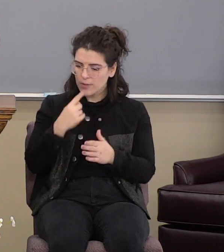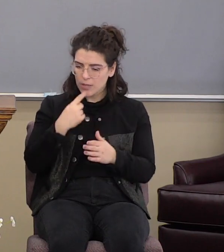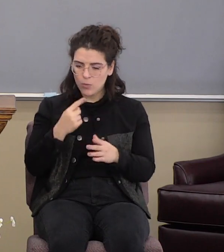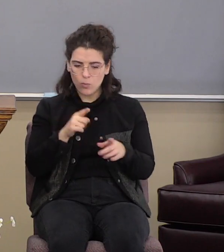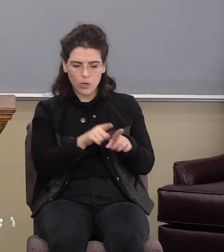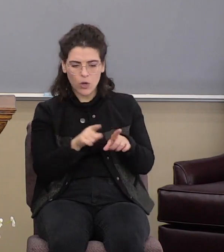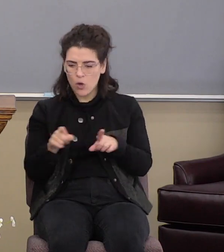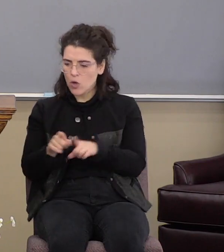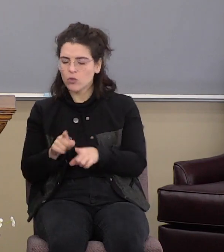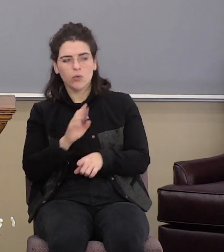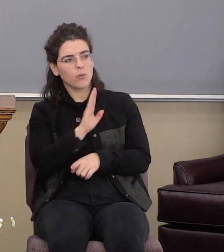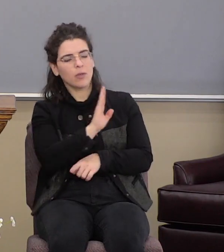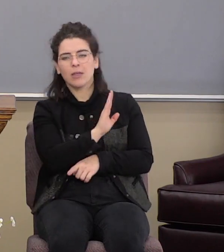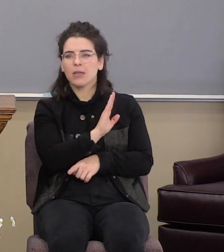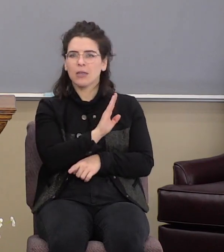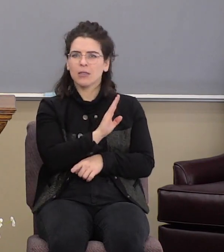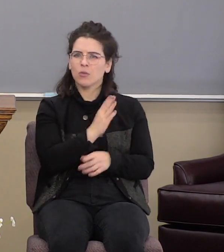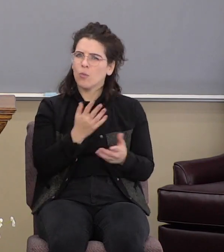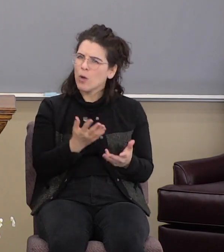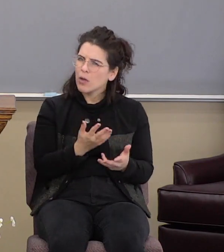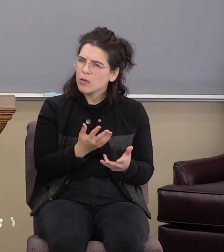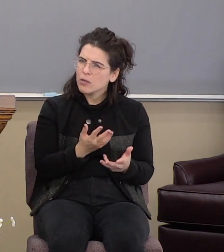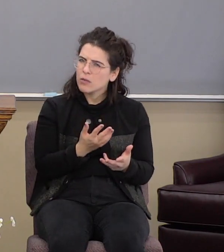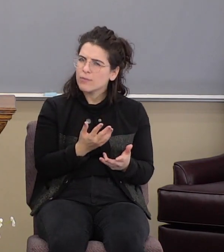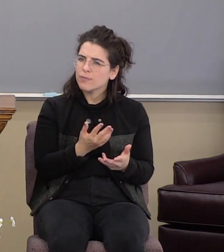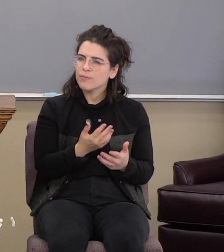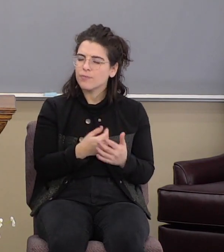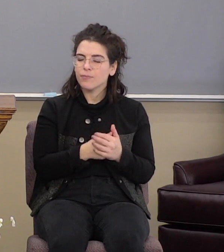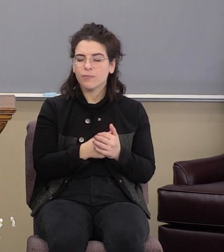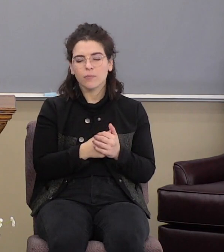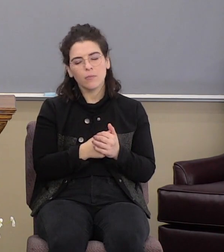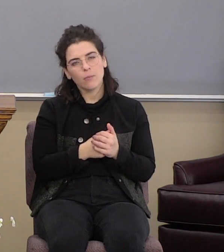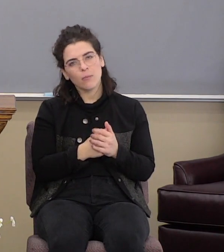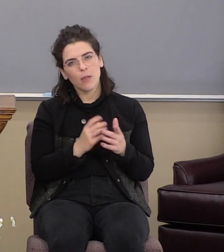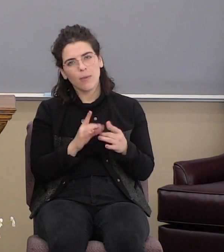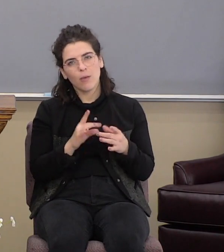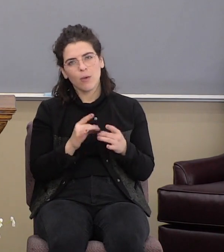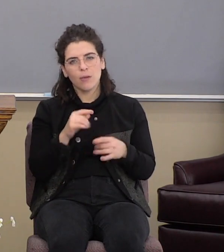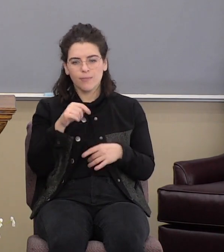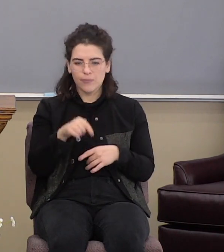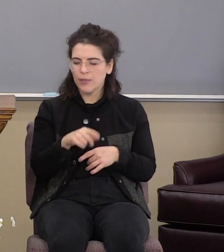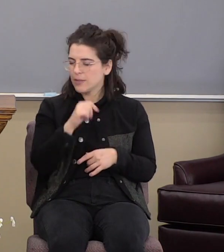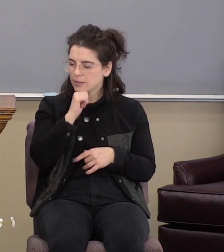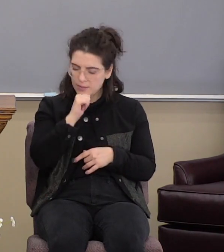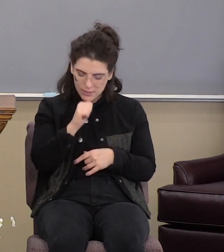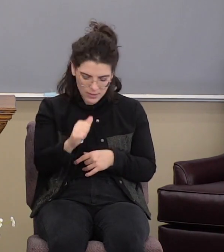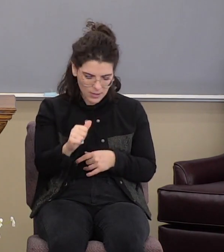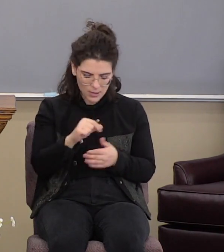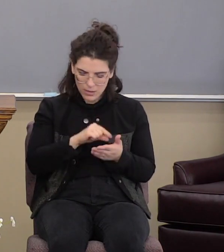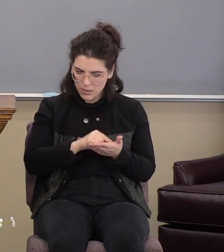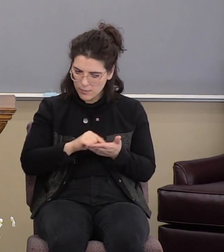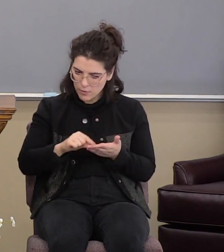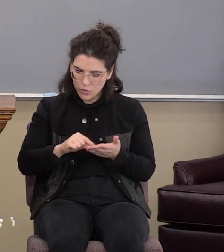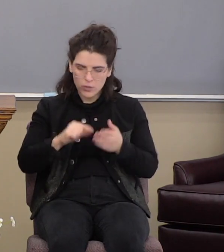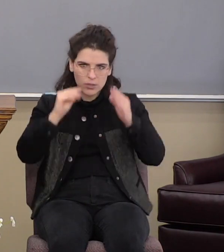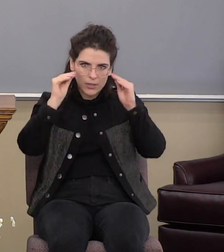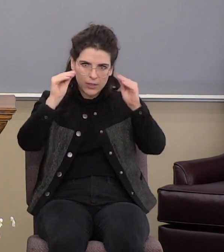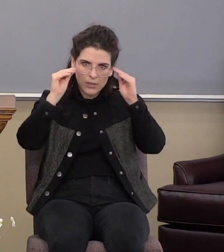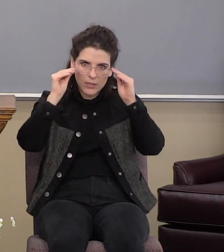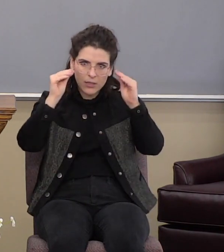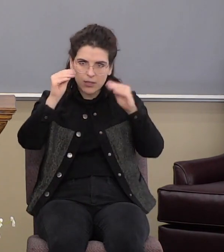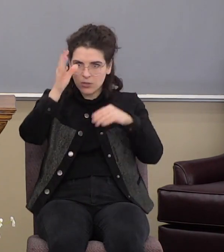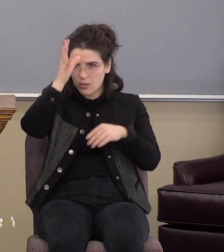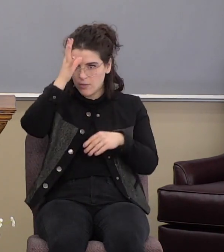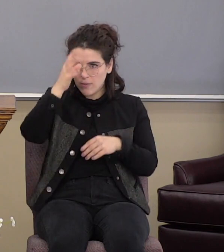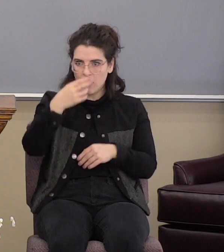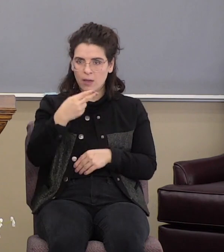his what? In what sense? Now, by the way, this is not a verse to teach the